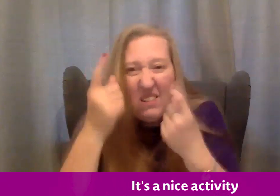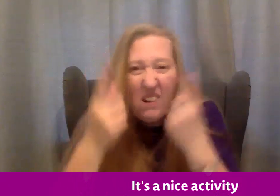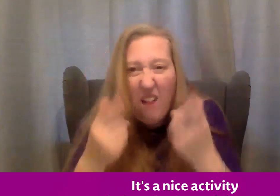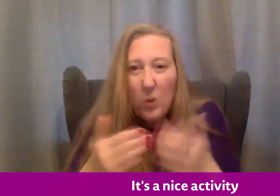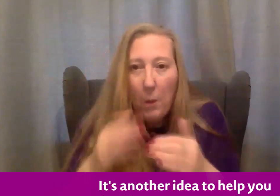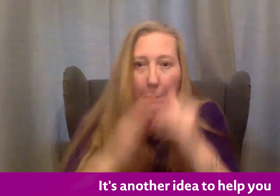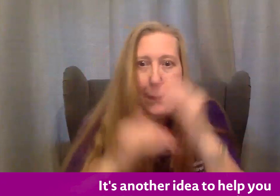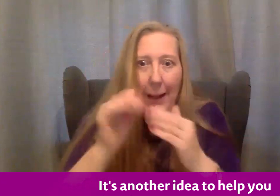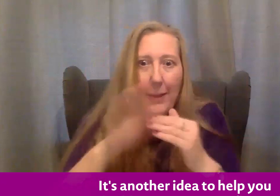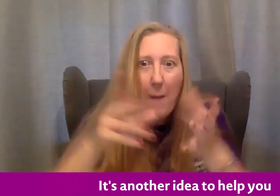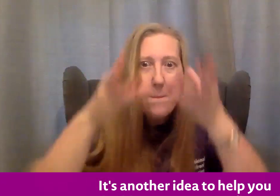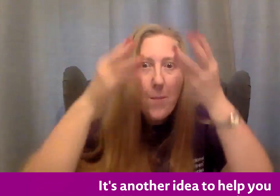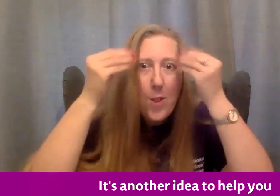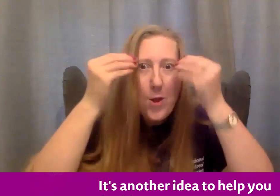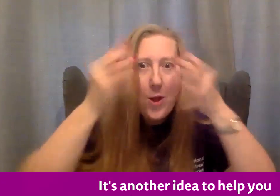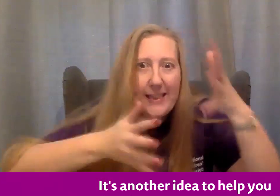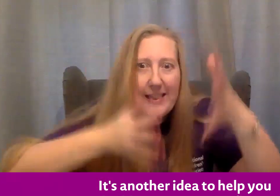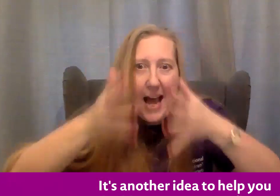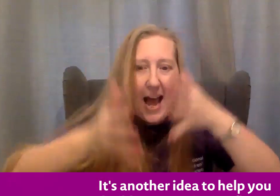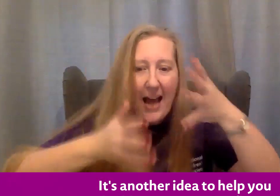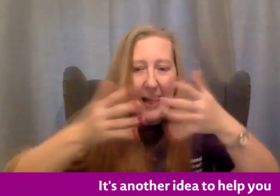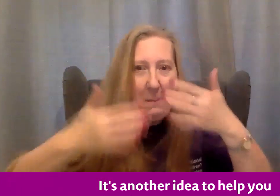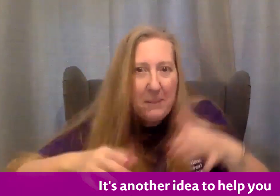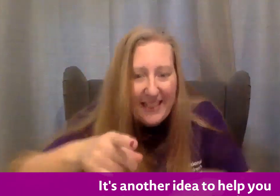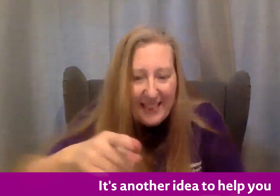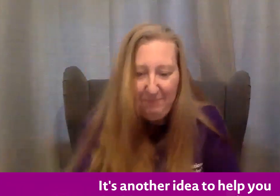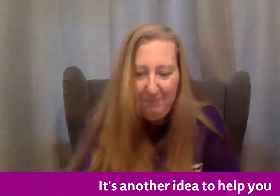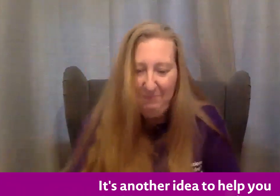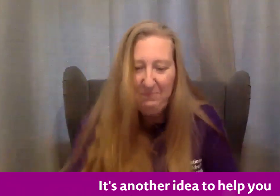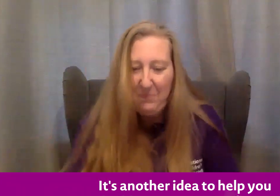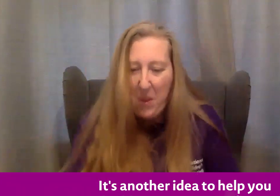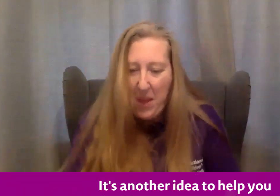week. It's another idea to help you to build up your signing fluency.